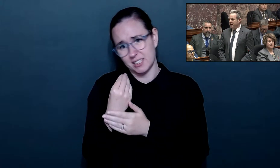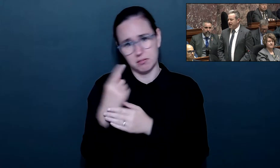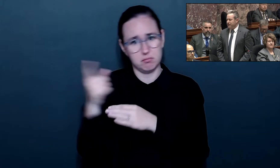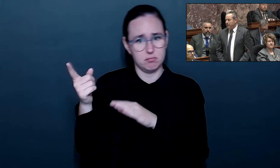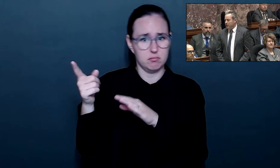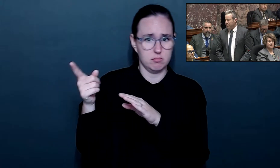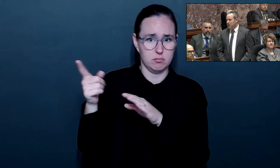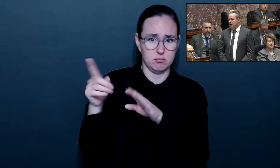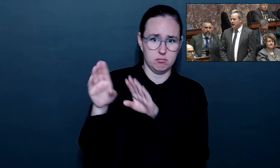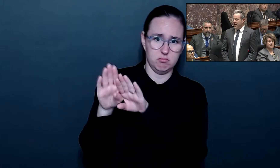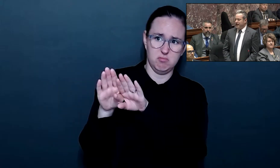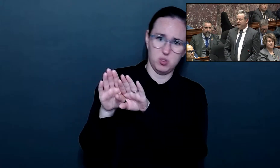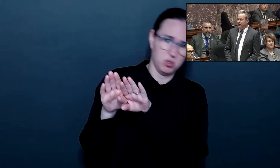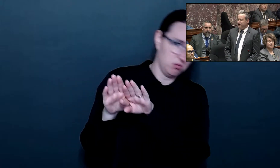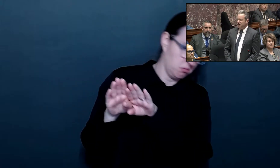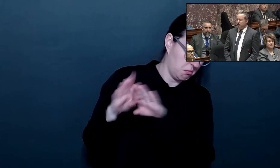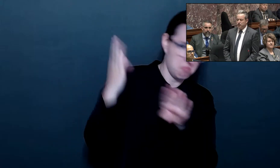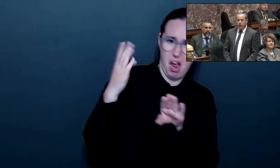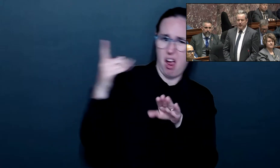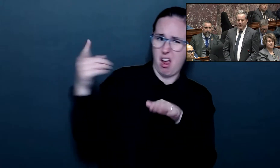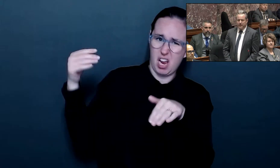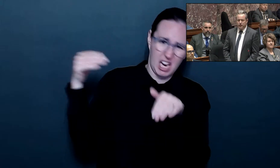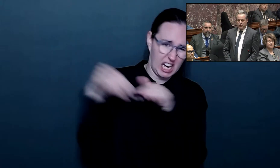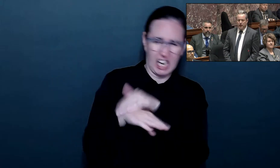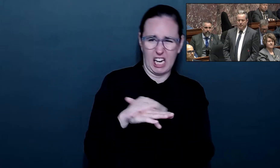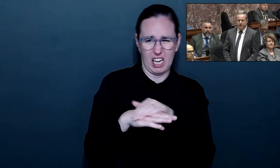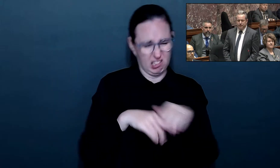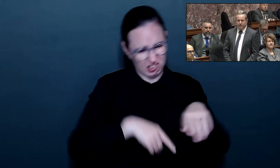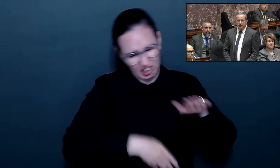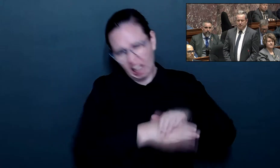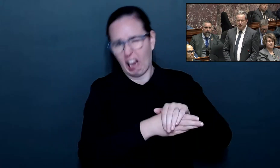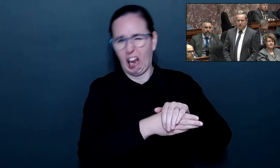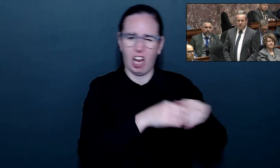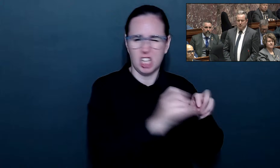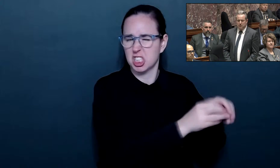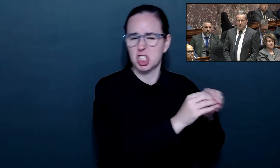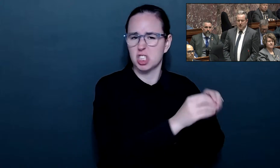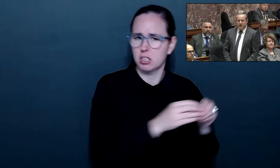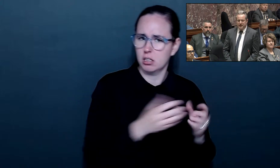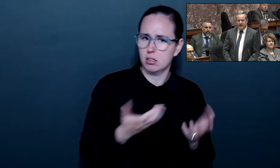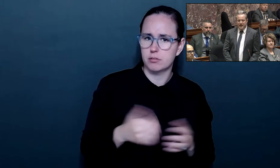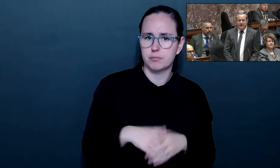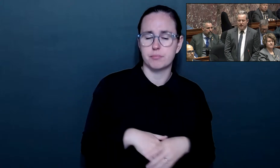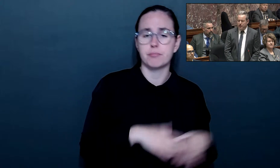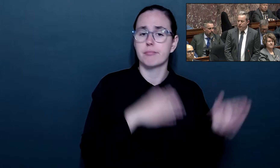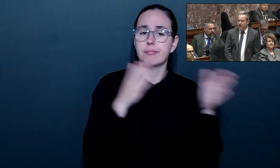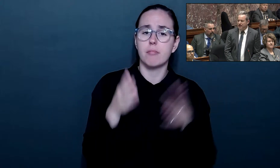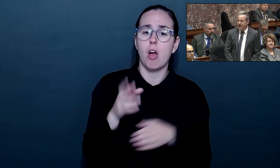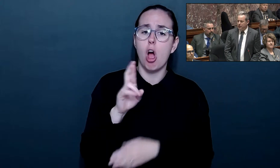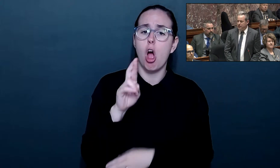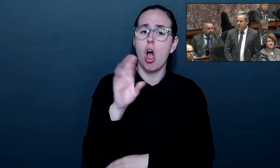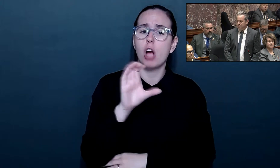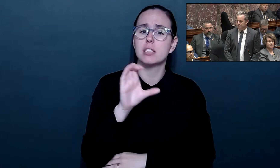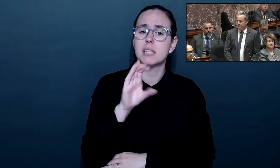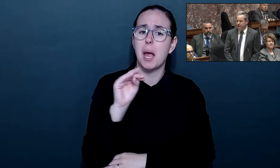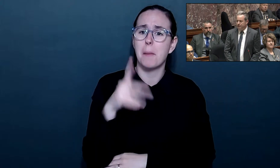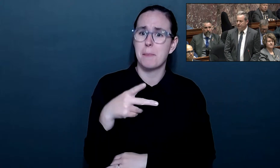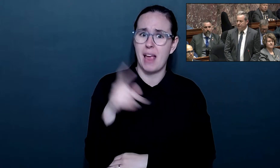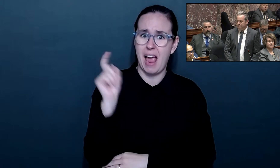firearm taken from them and had to have a physician choke that individual out. These cases aren't new to this